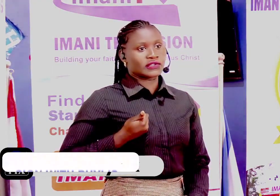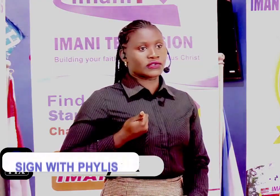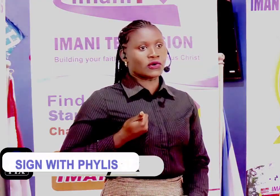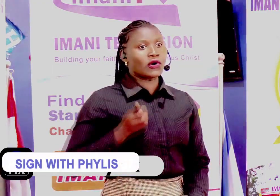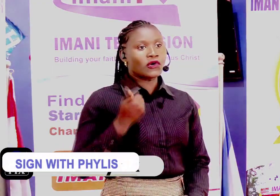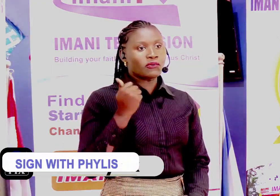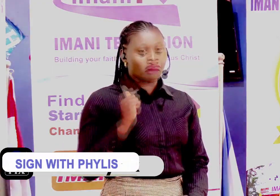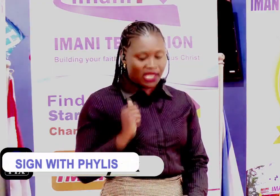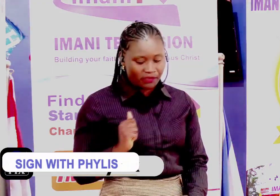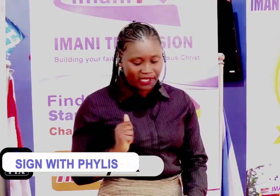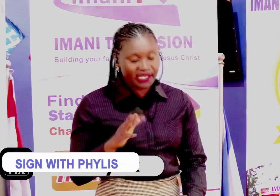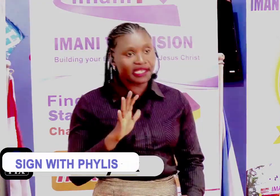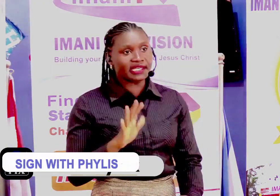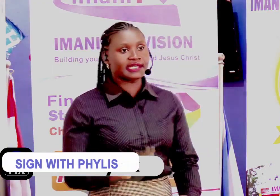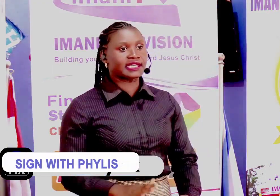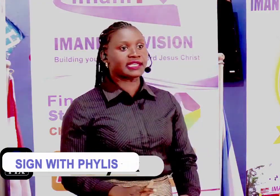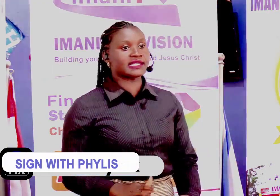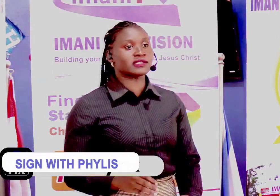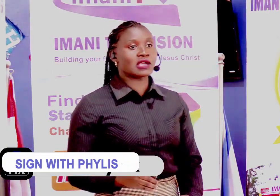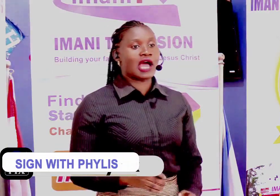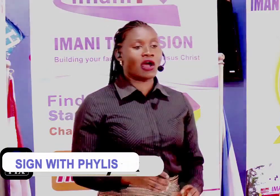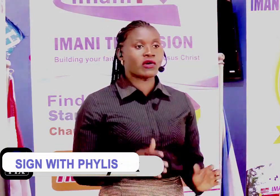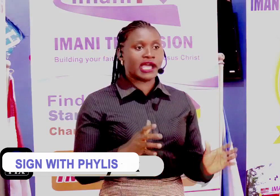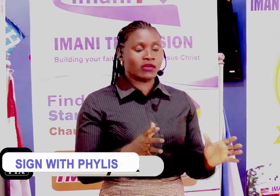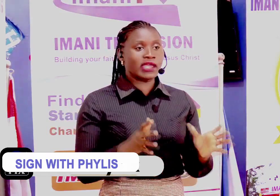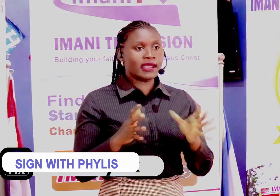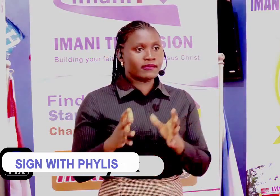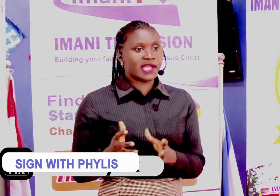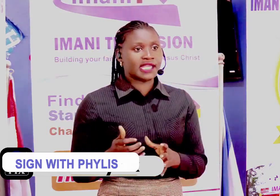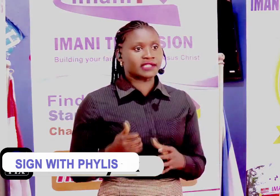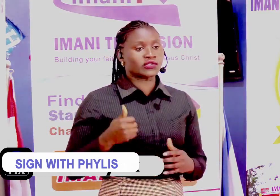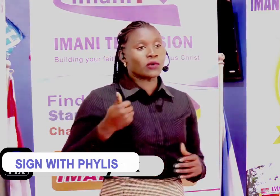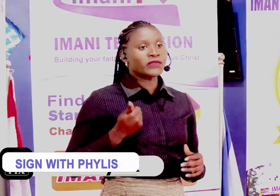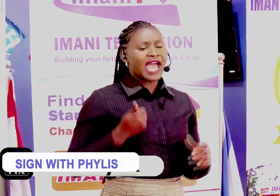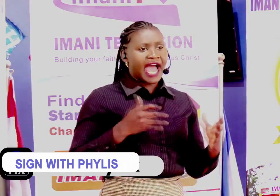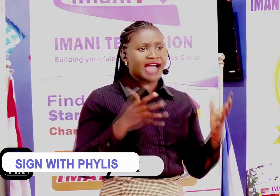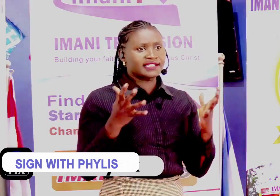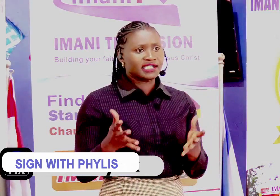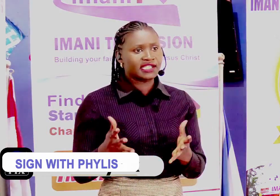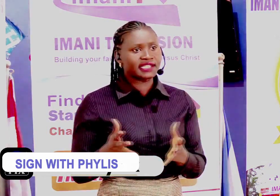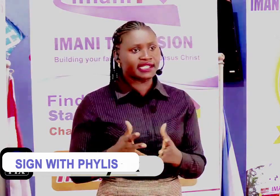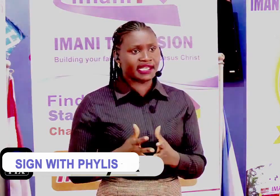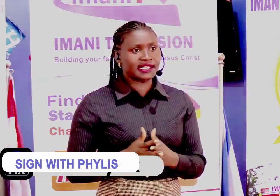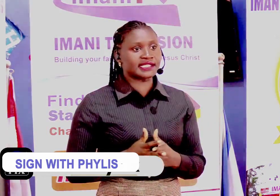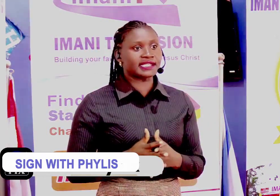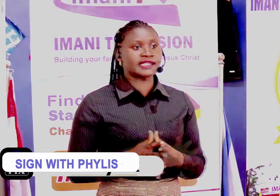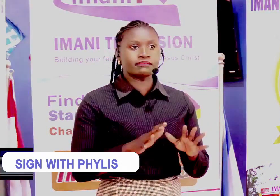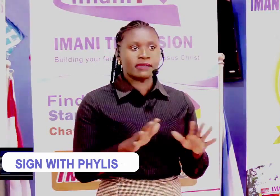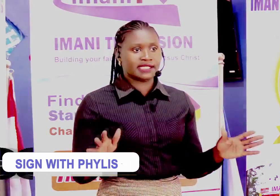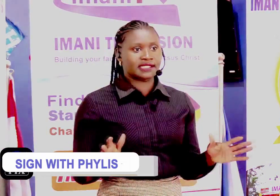So maybe in a sentence, how can we make it? So her teaching skills is best.